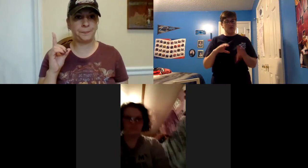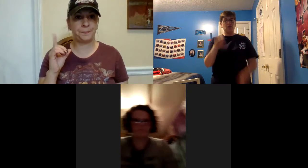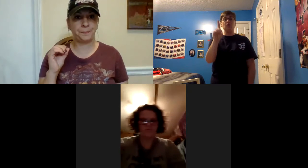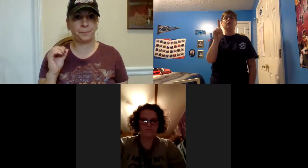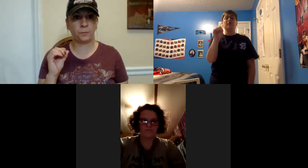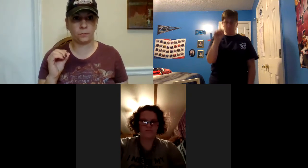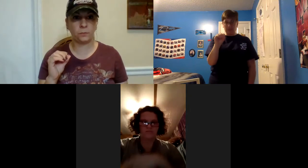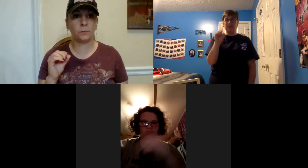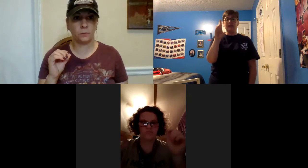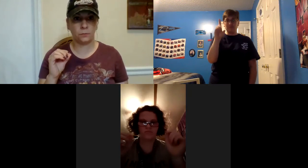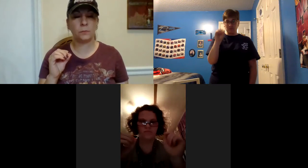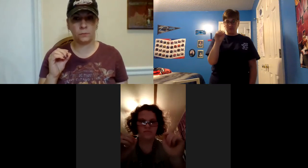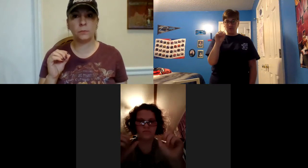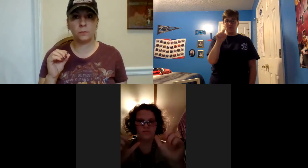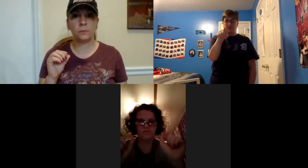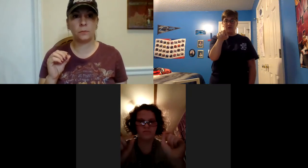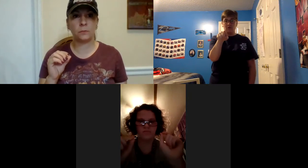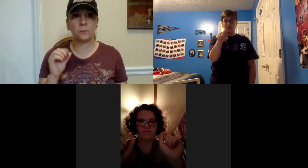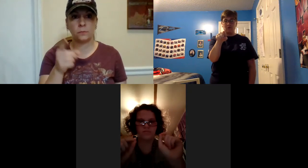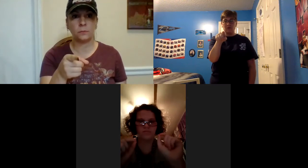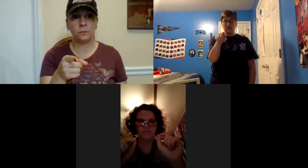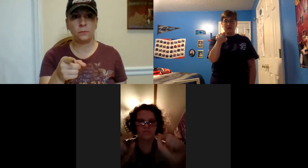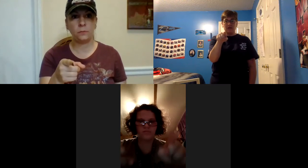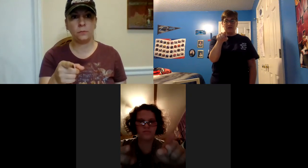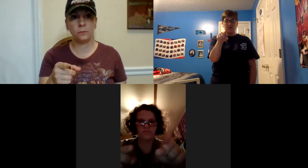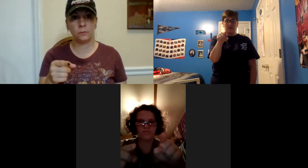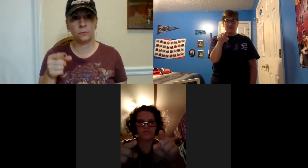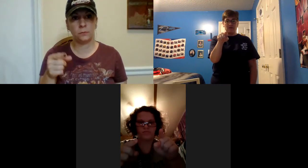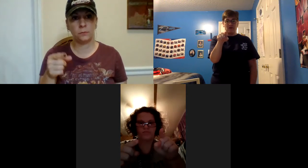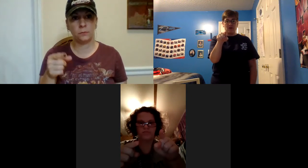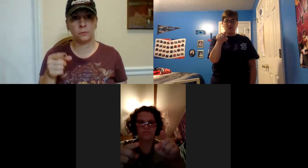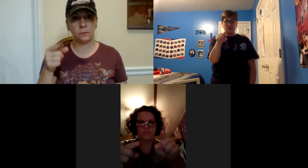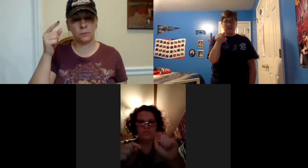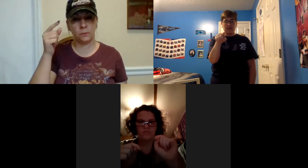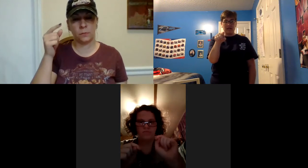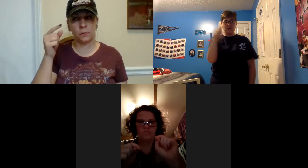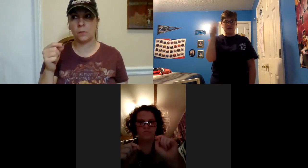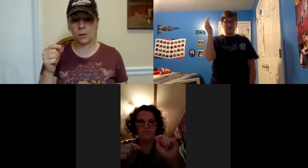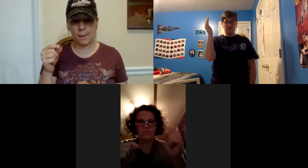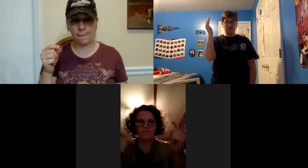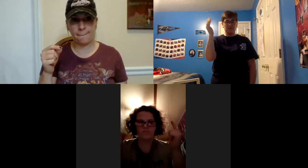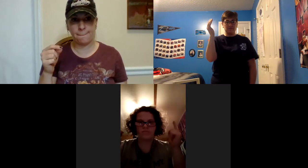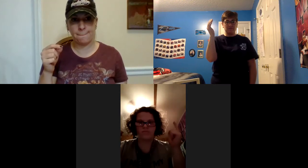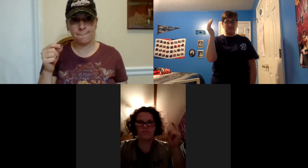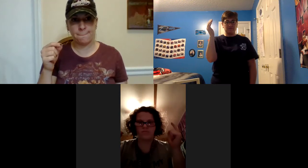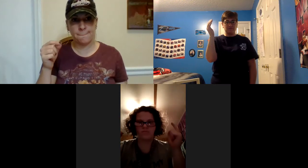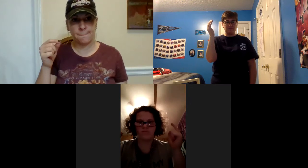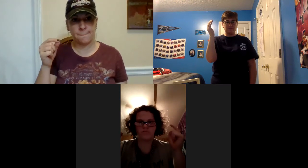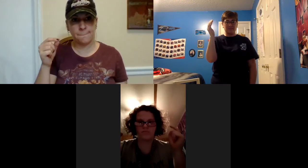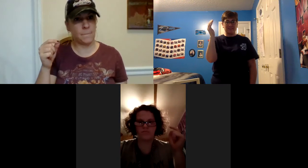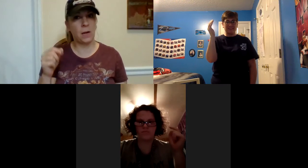your do, you want to spell it. Yep, do you. Do you remember how to do know, like K-N-O-W?